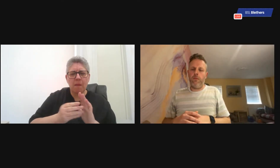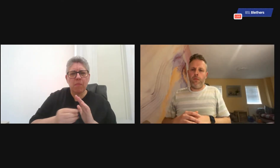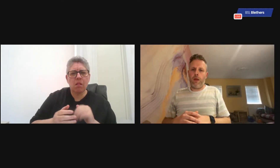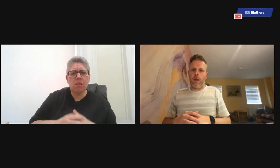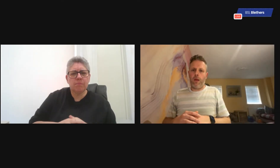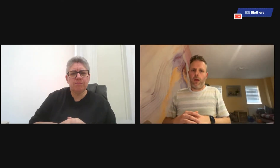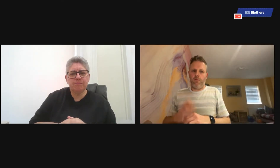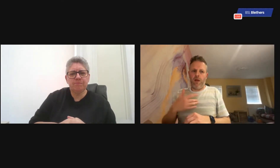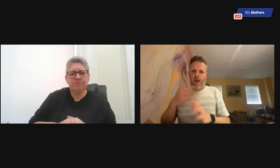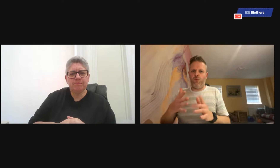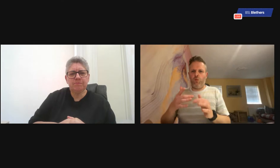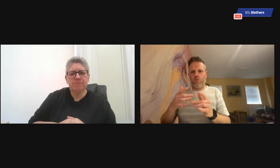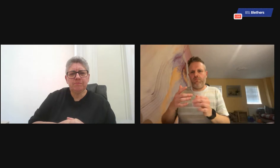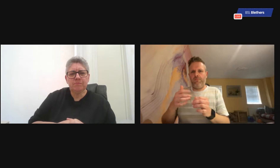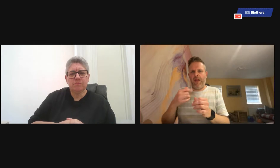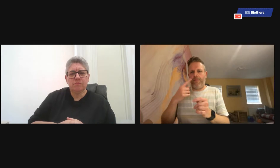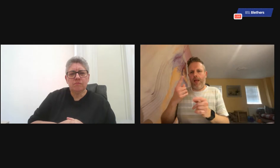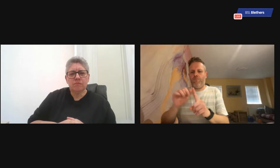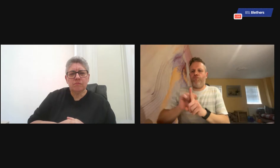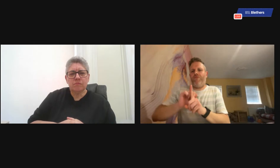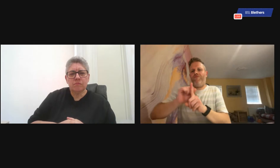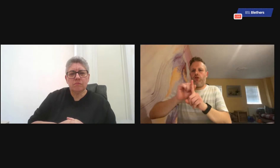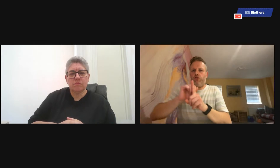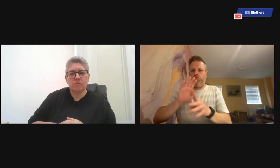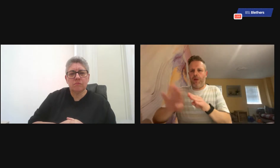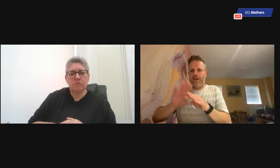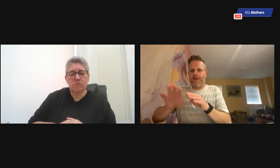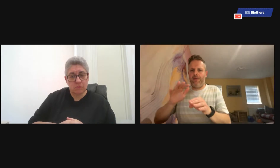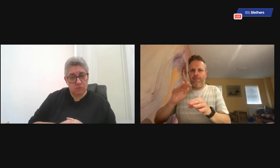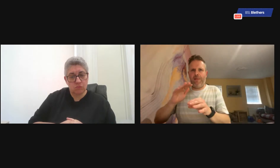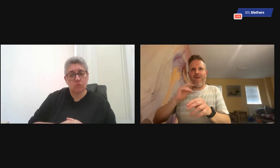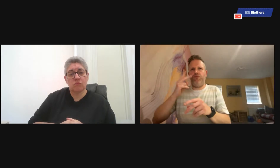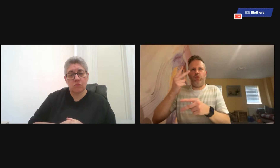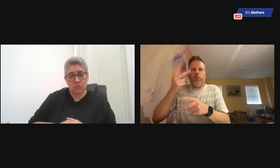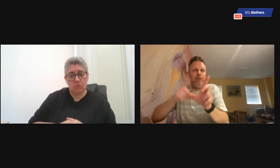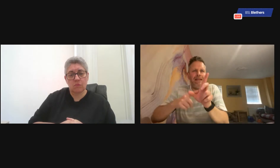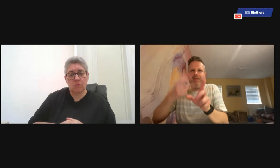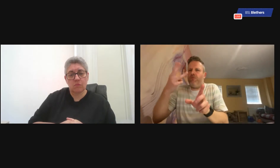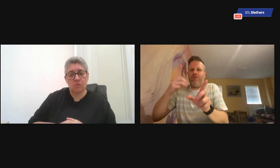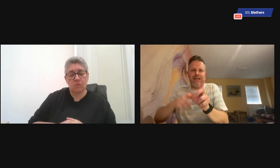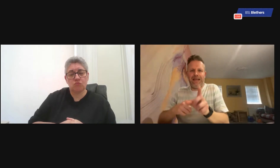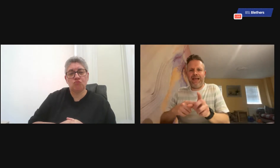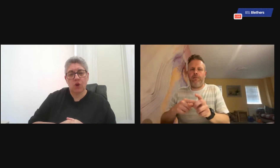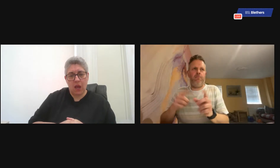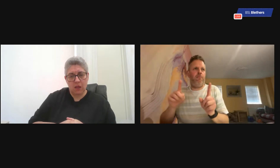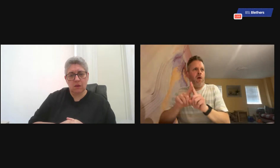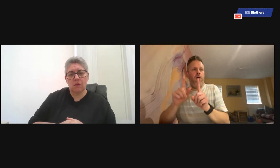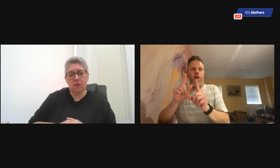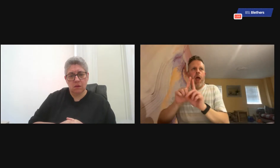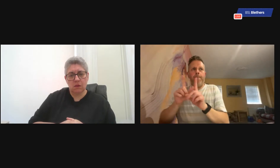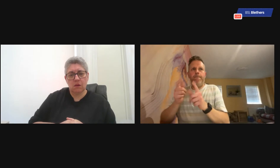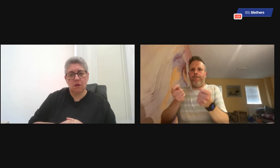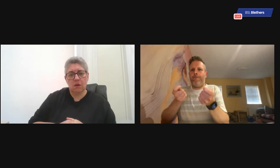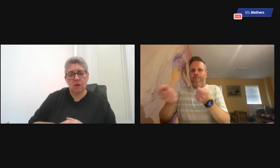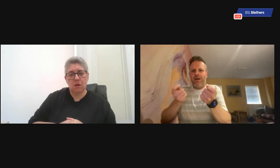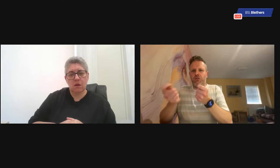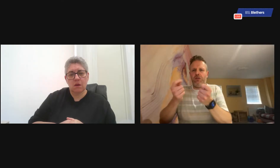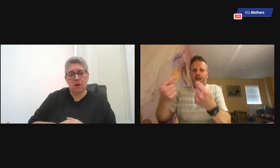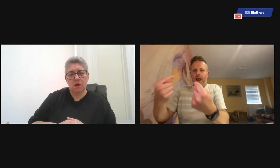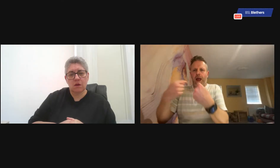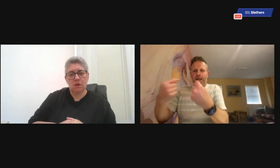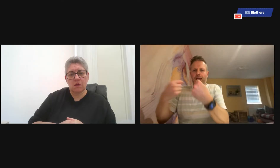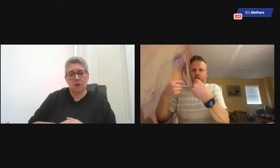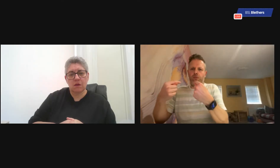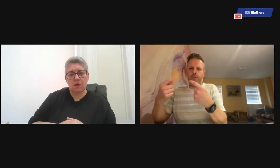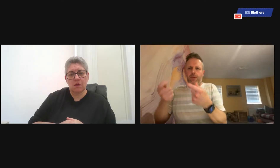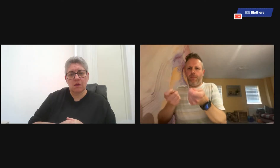other things. Could you give us any more examples of the kind of training courses you did? Well, I'm sure after